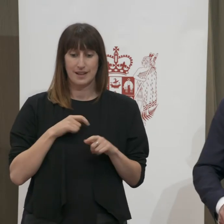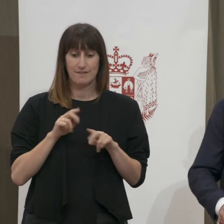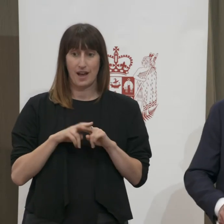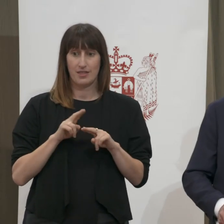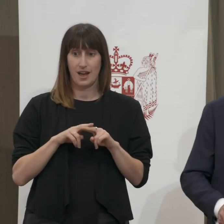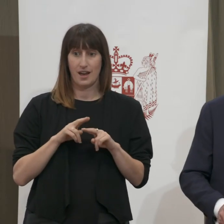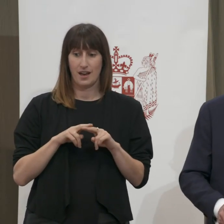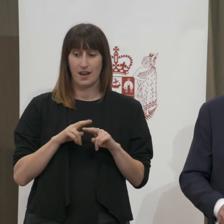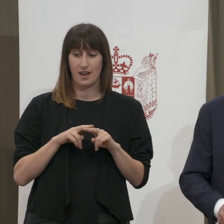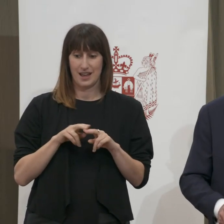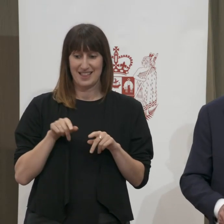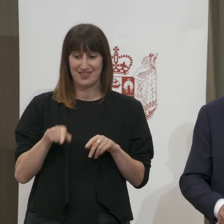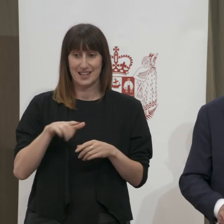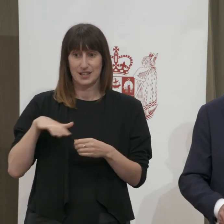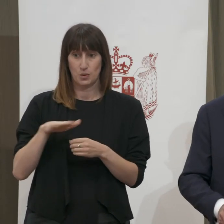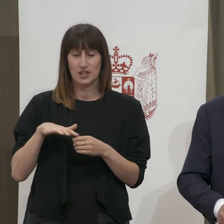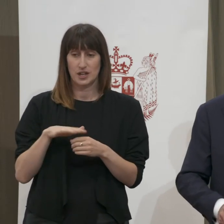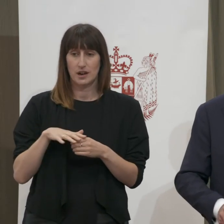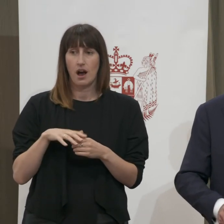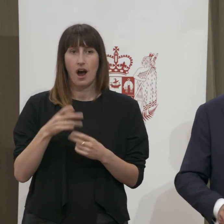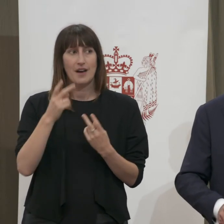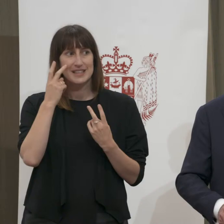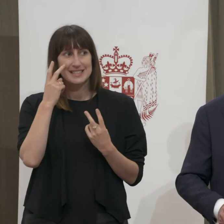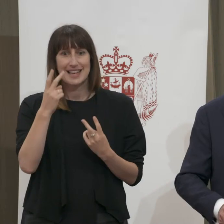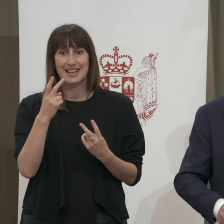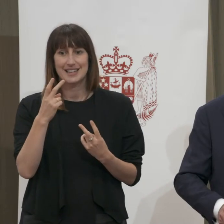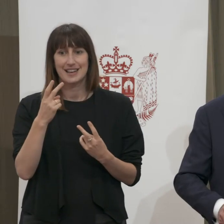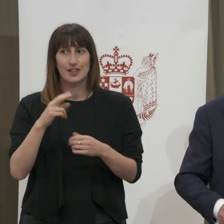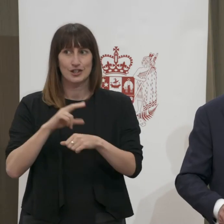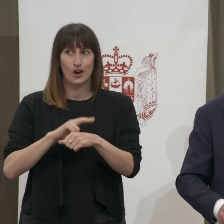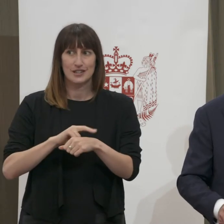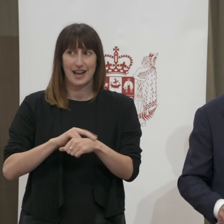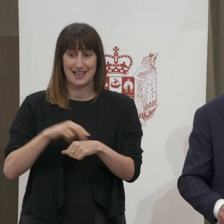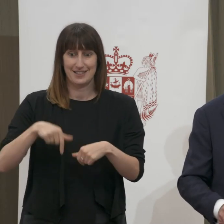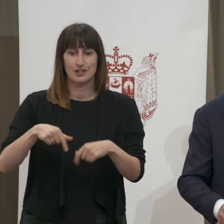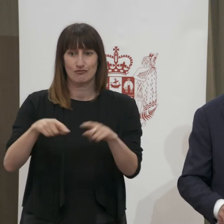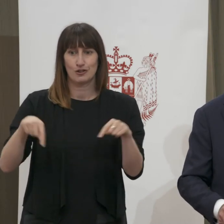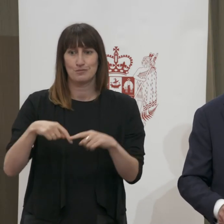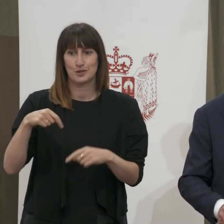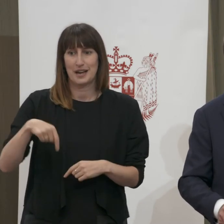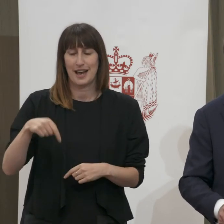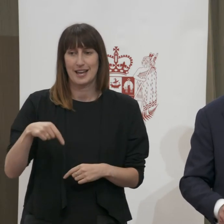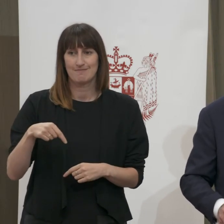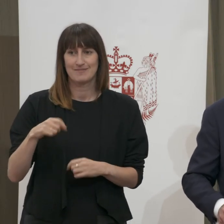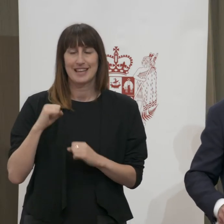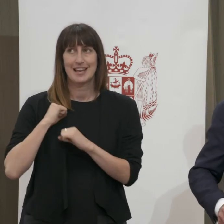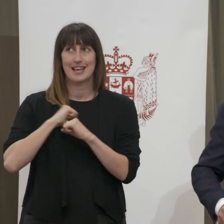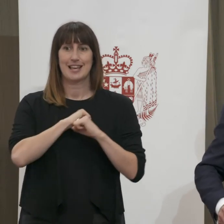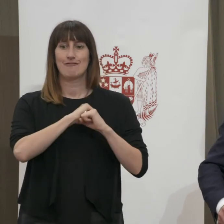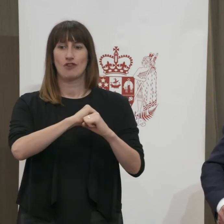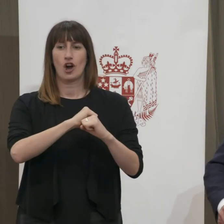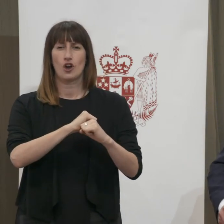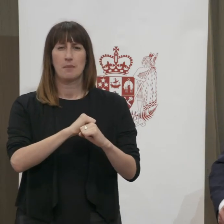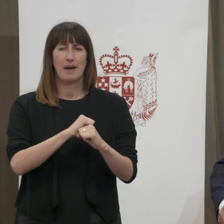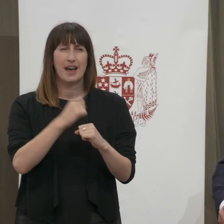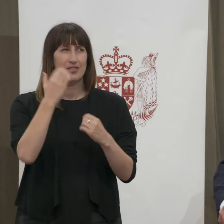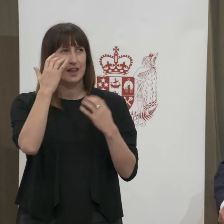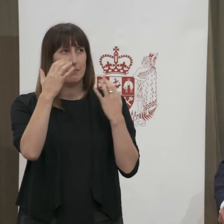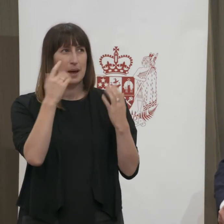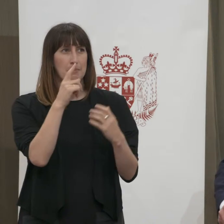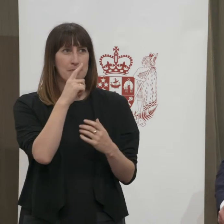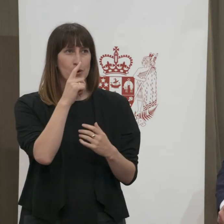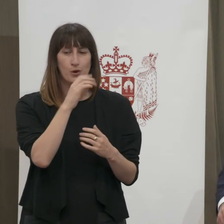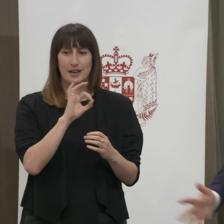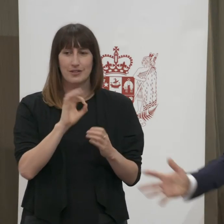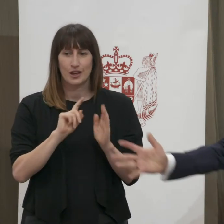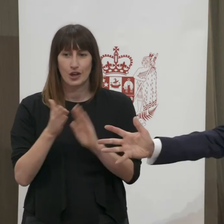room today. But I think of another group of people as well. And they are the ones who are missing out.